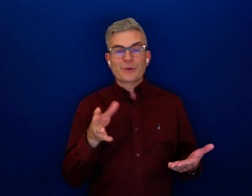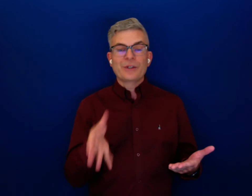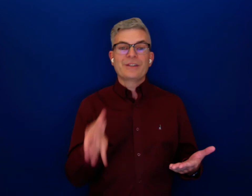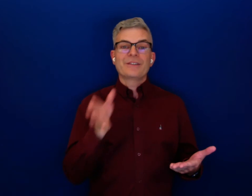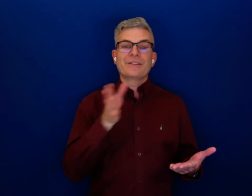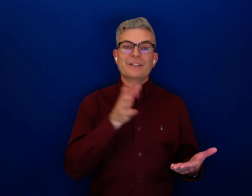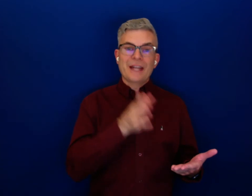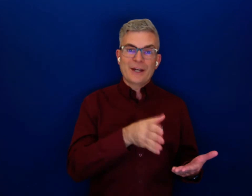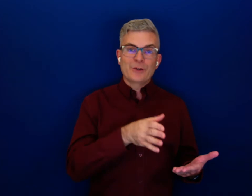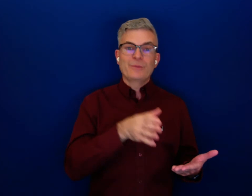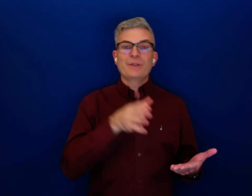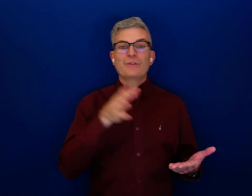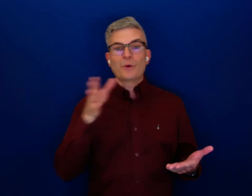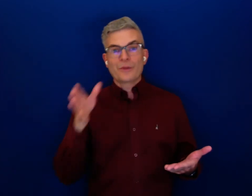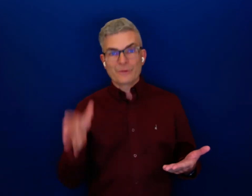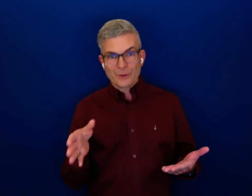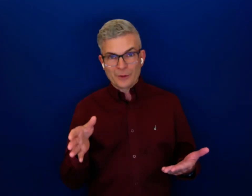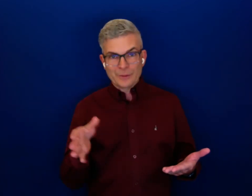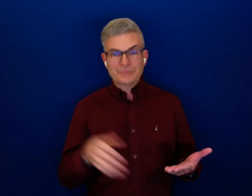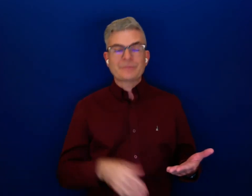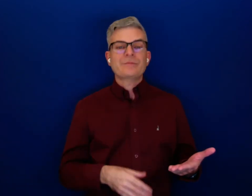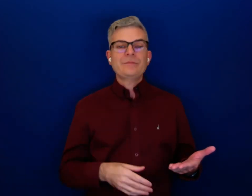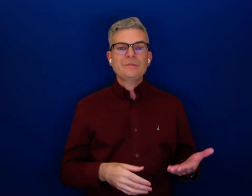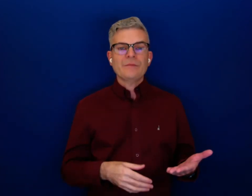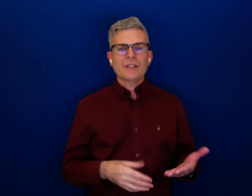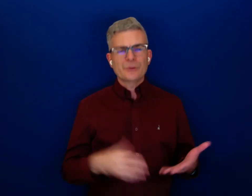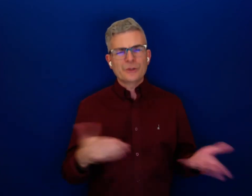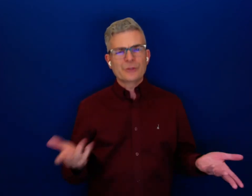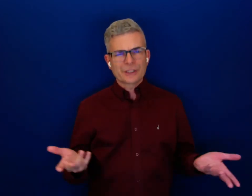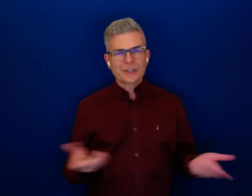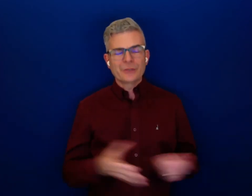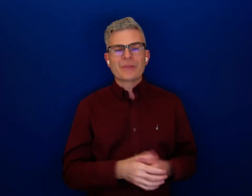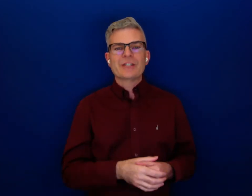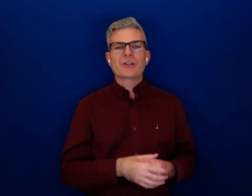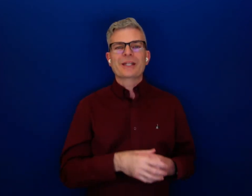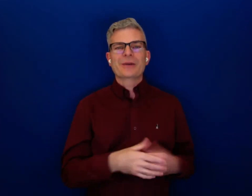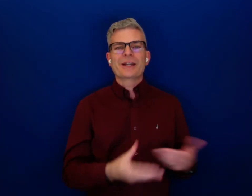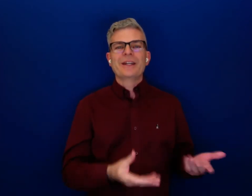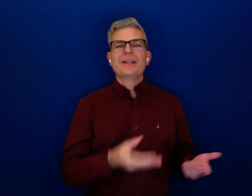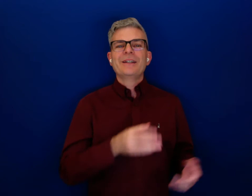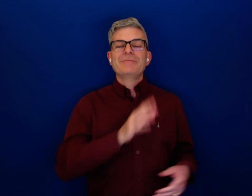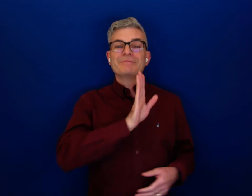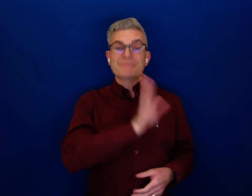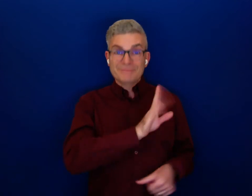you often put the noun before the verb. You usually do. So anyway,